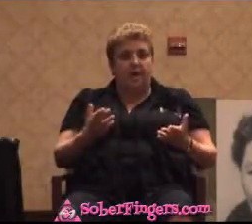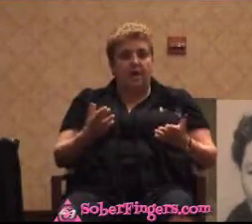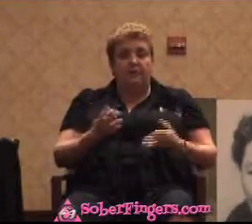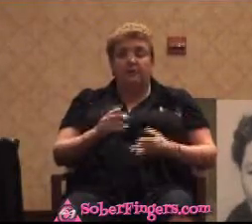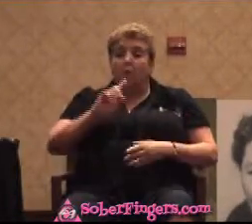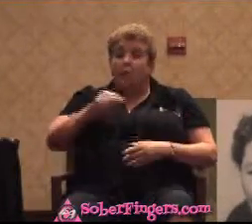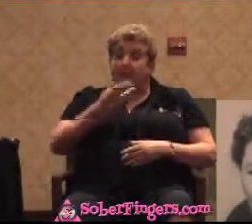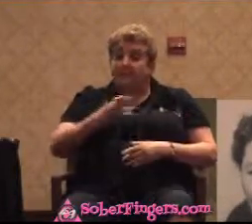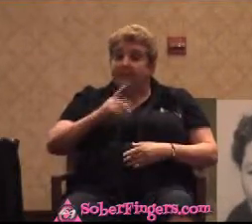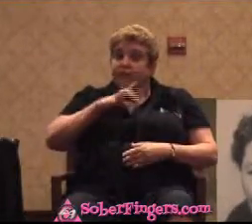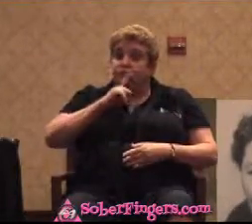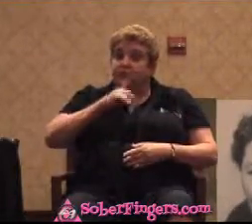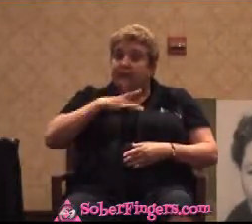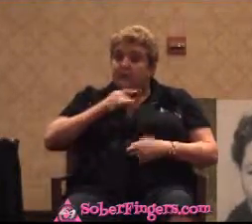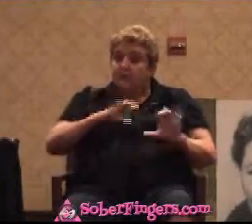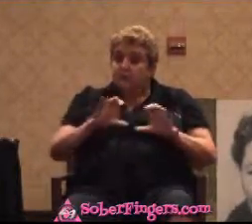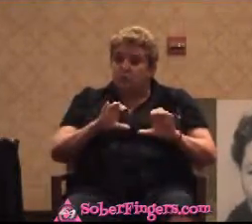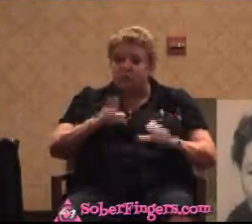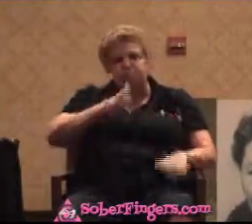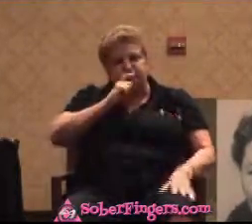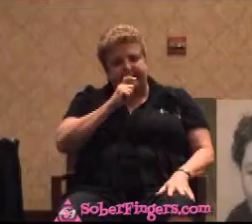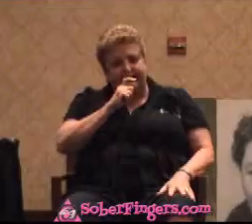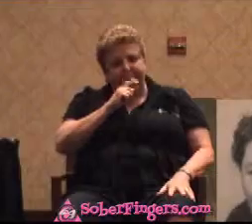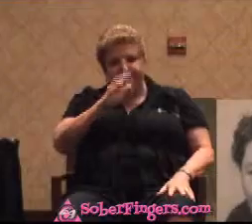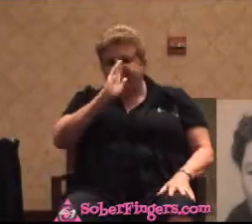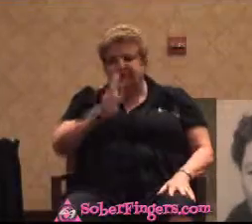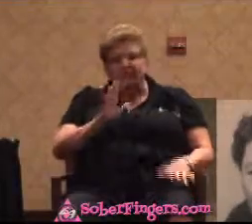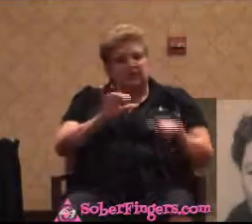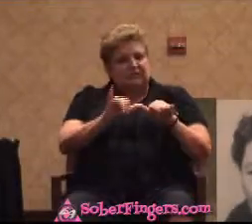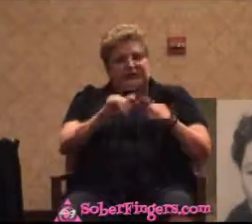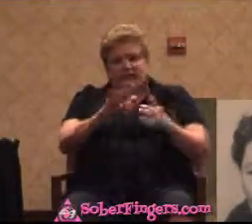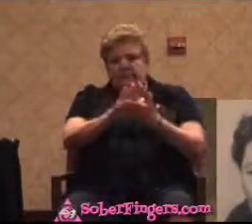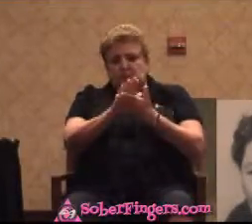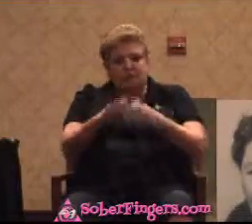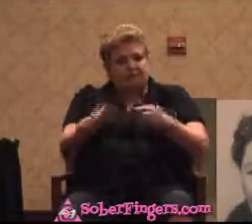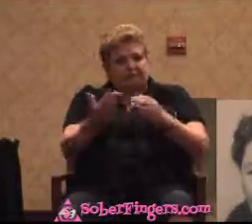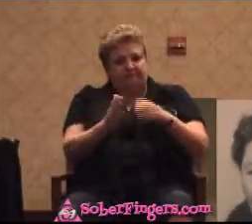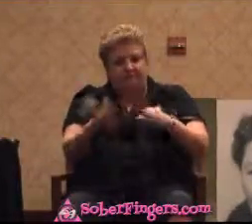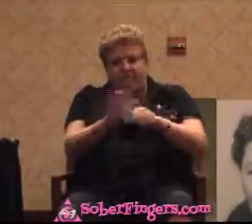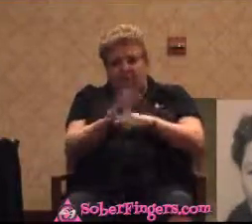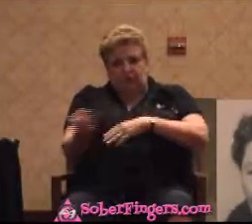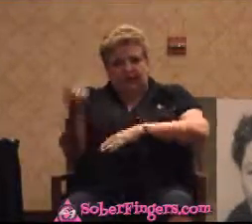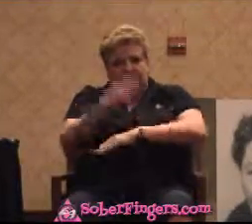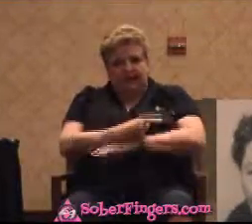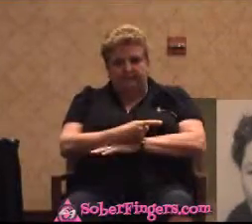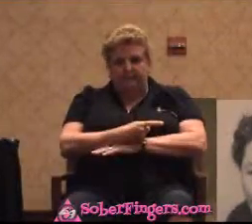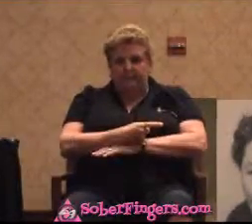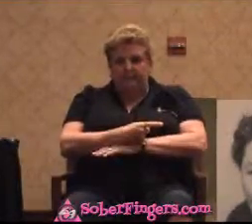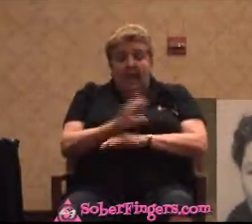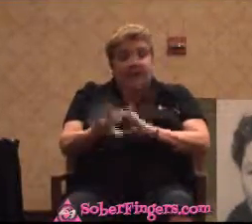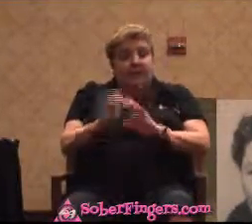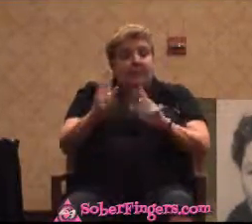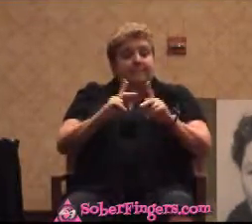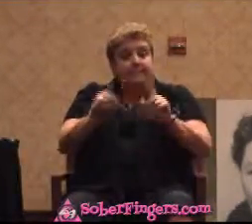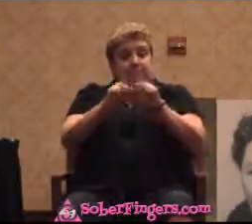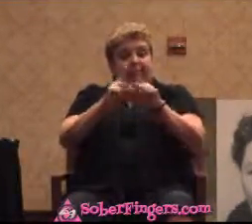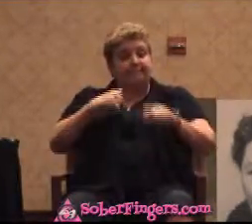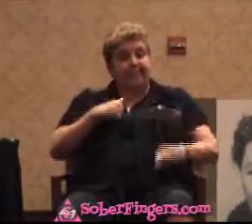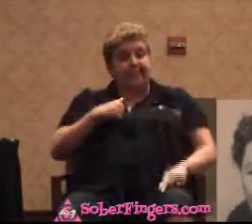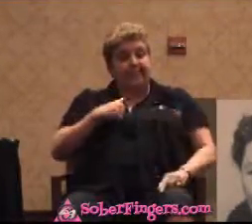drink. I never stayed in school a full day. Because I found people just like me. And I left